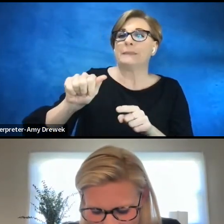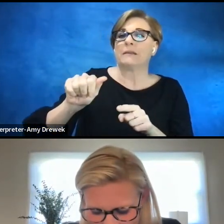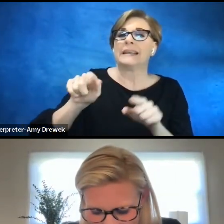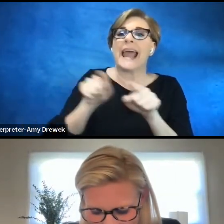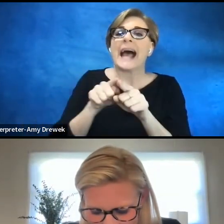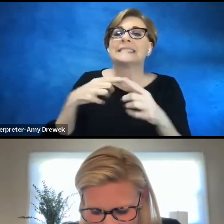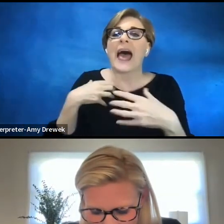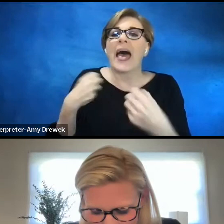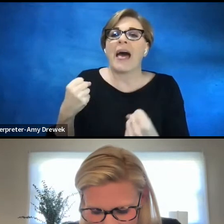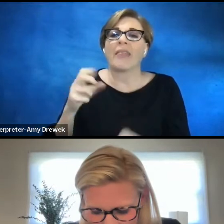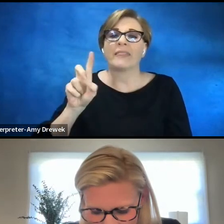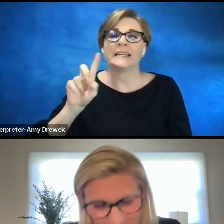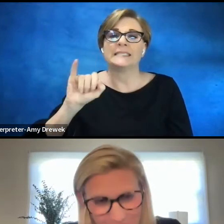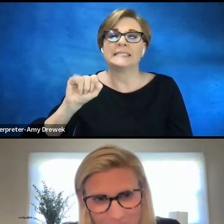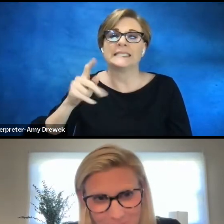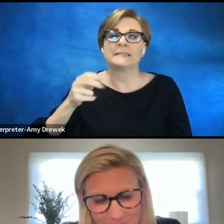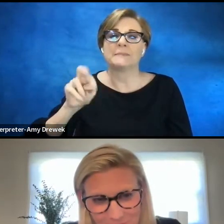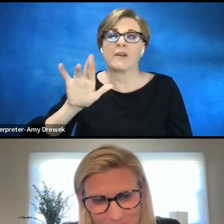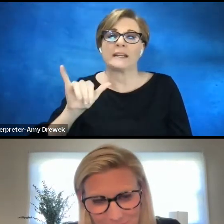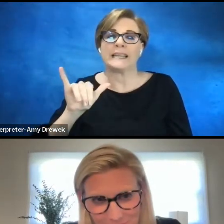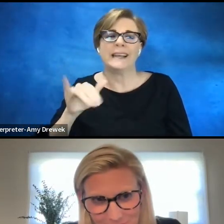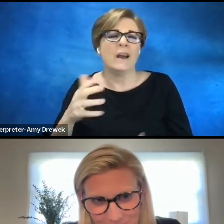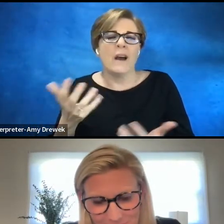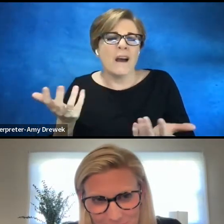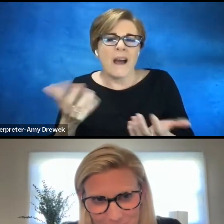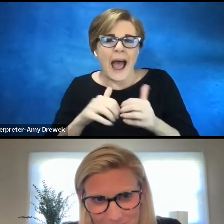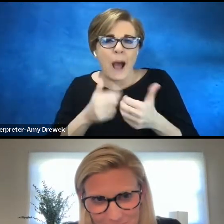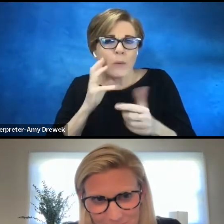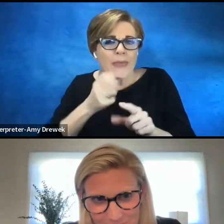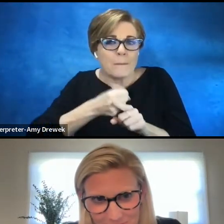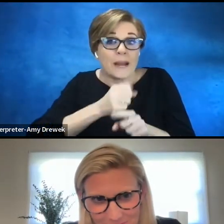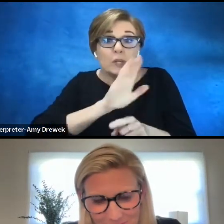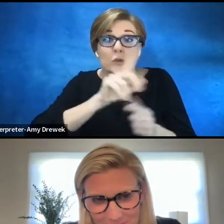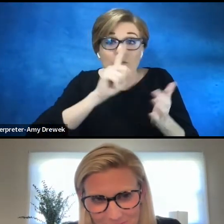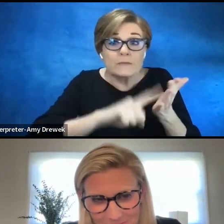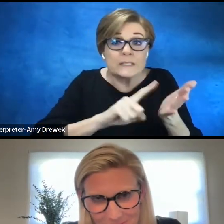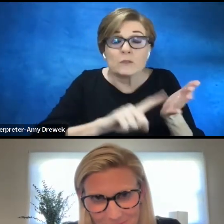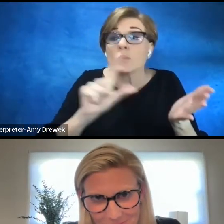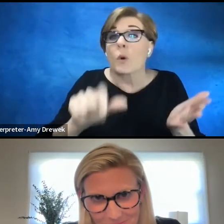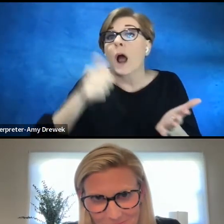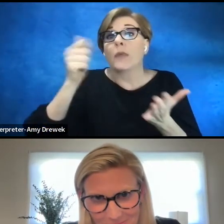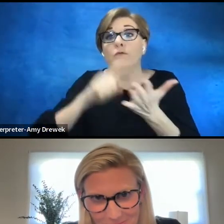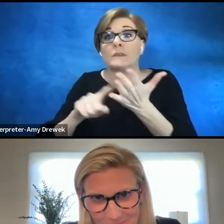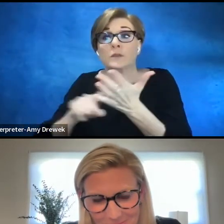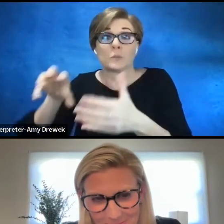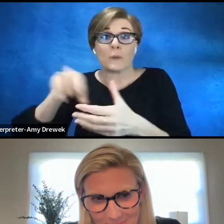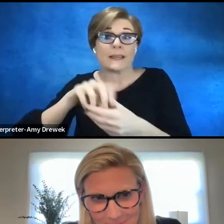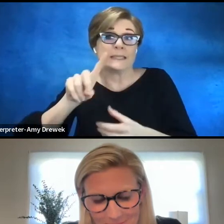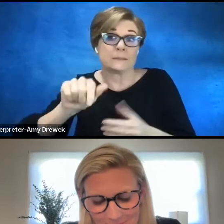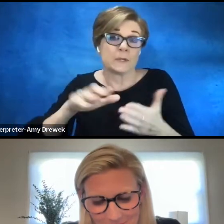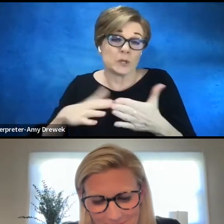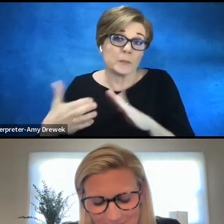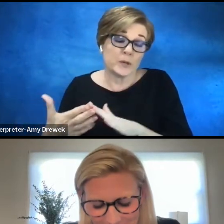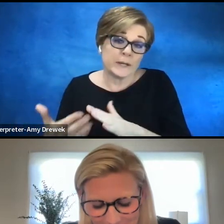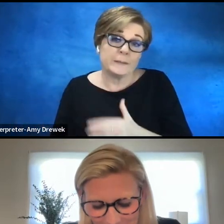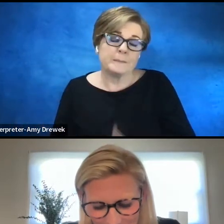what that might do for research like yours or other important research within the disability community or about the disability